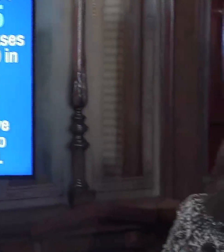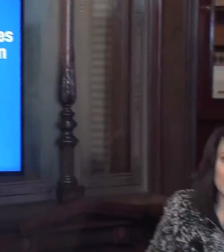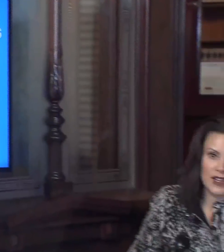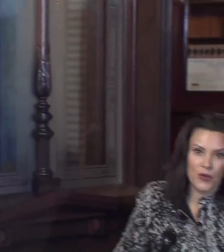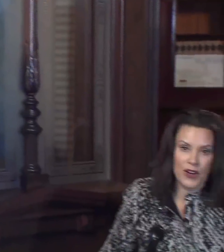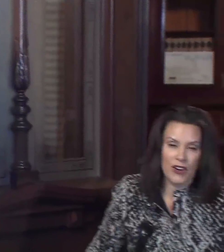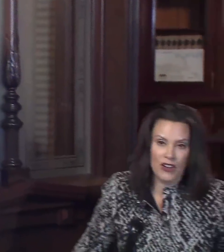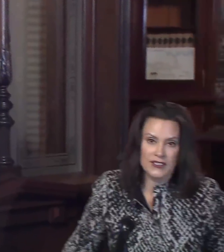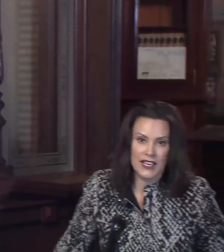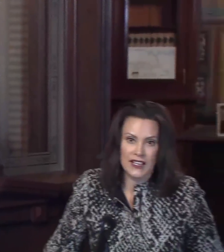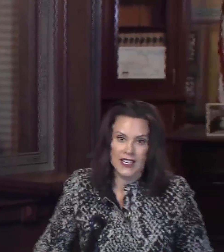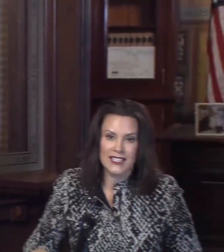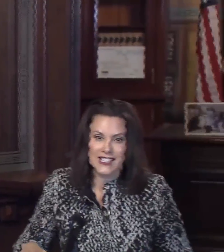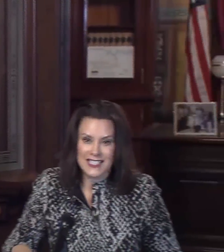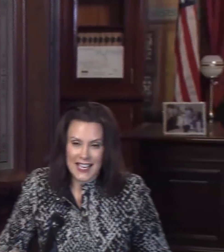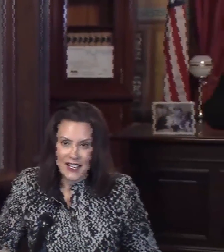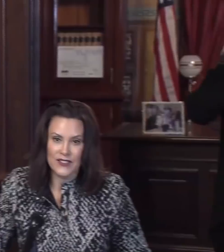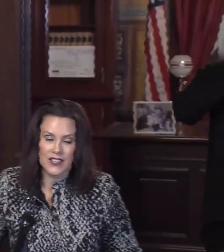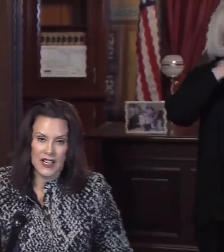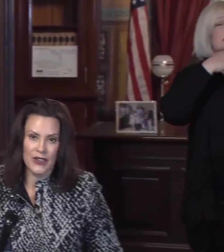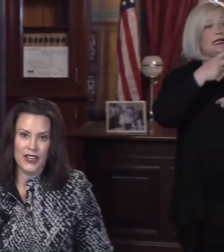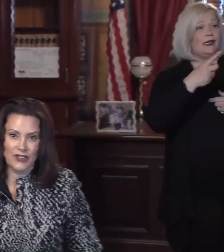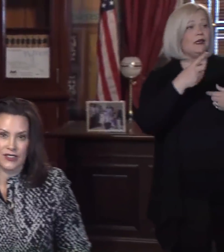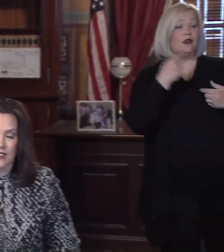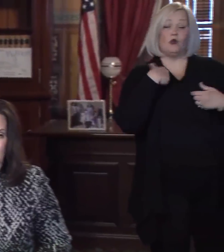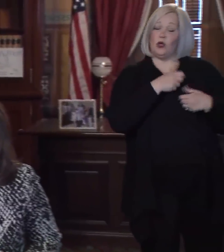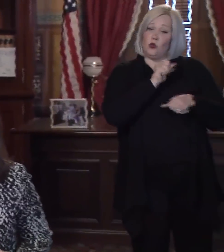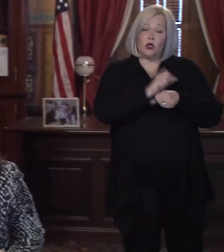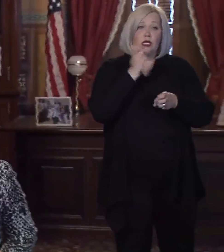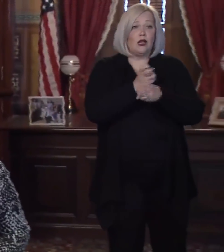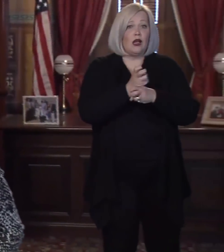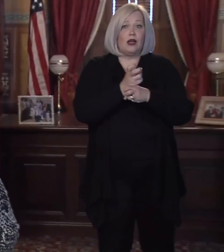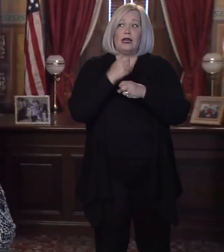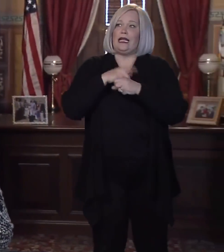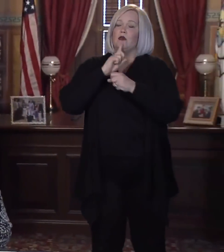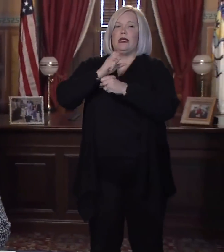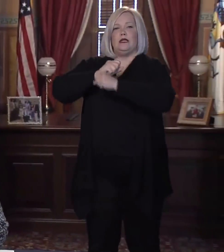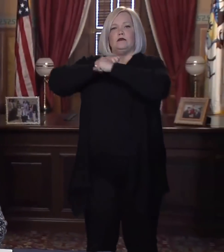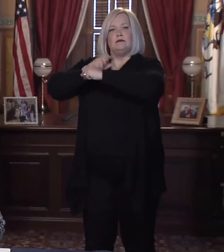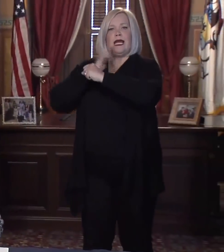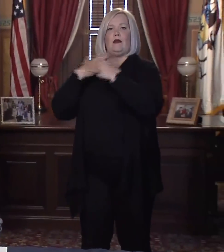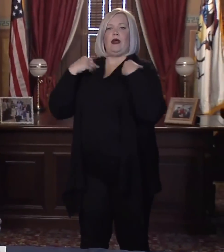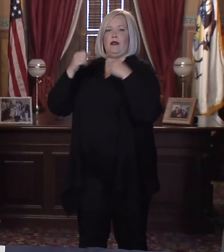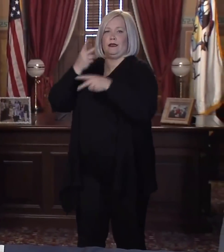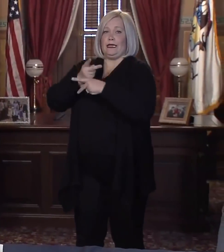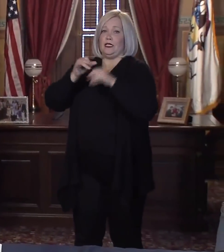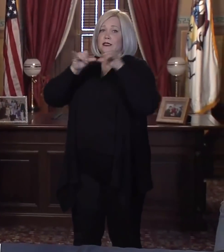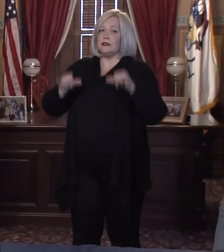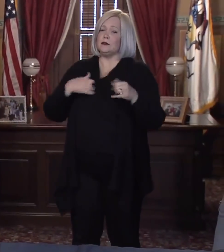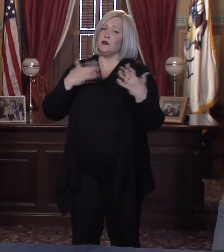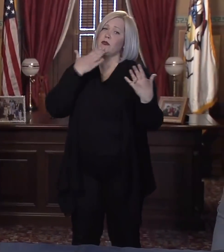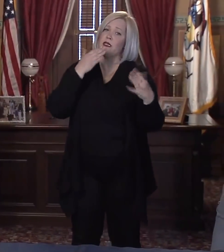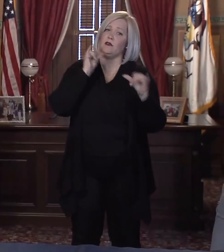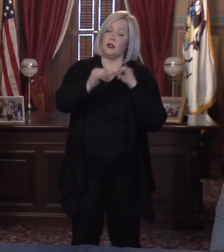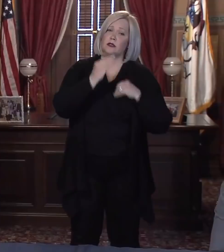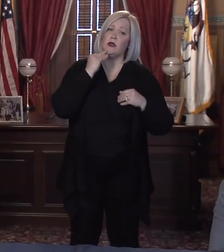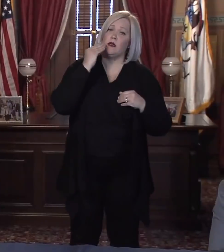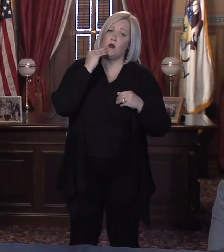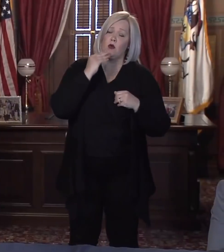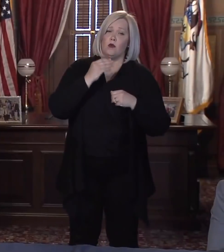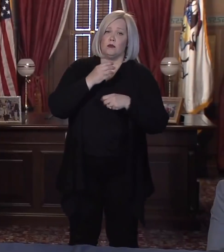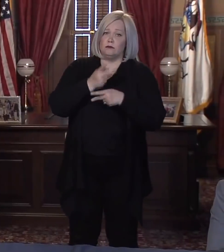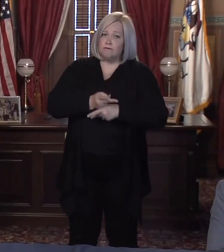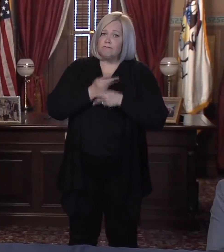the efforts that we are all taking saved the healthcare system. So thank you for doing your part.